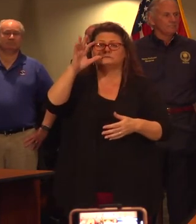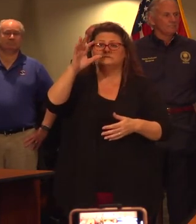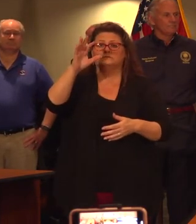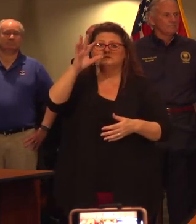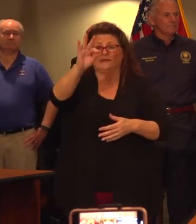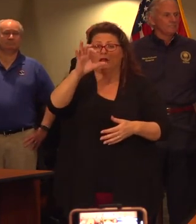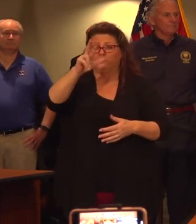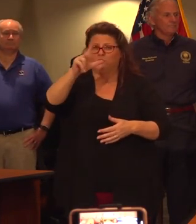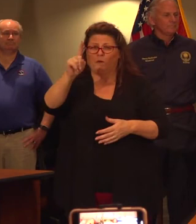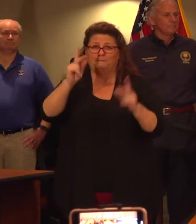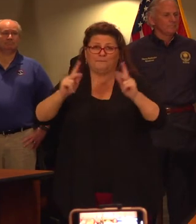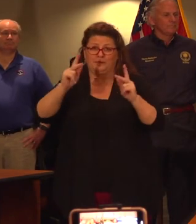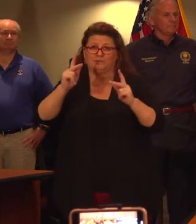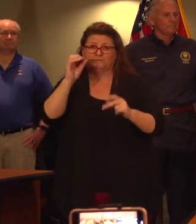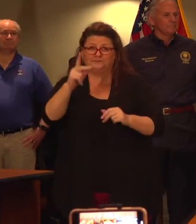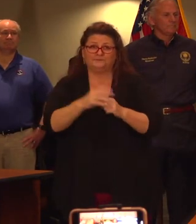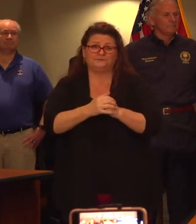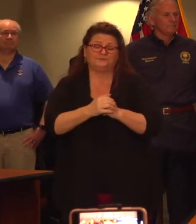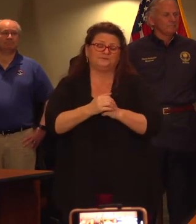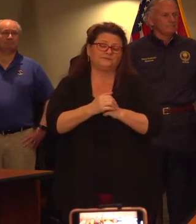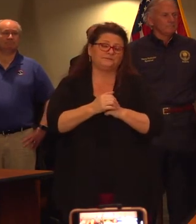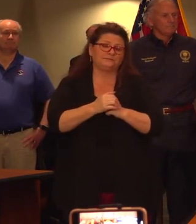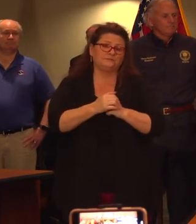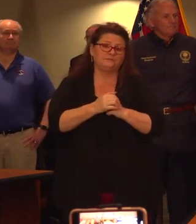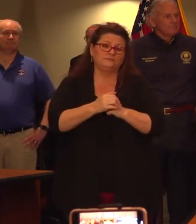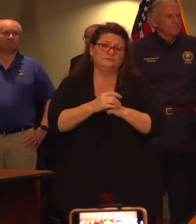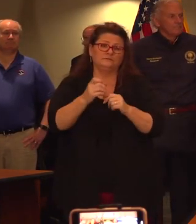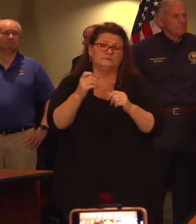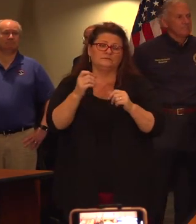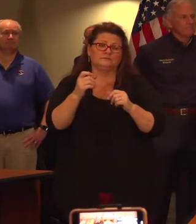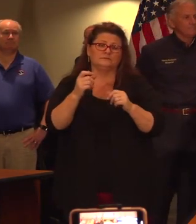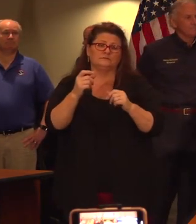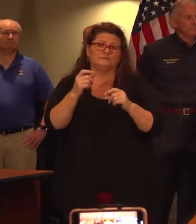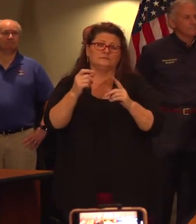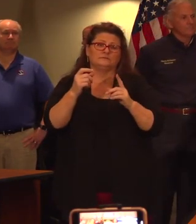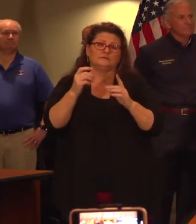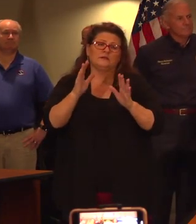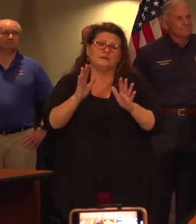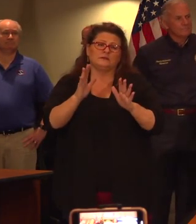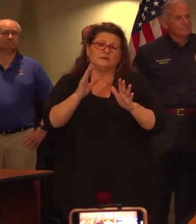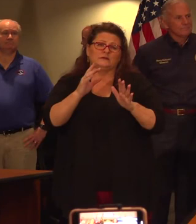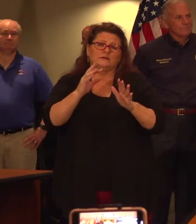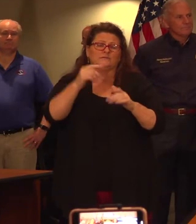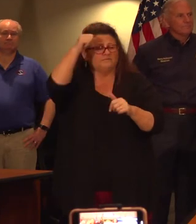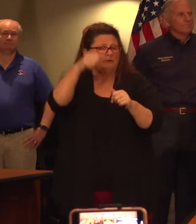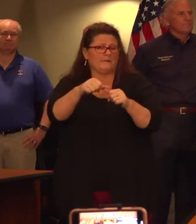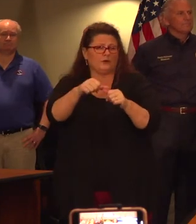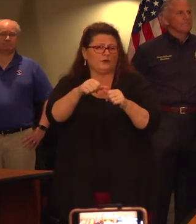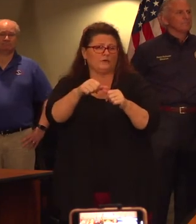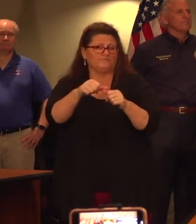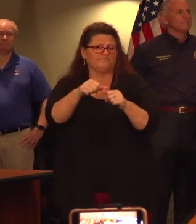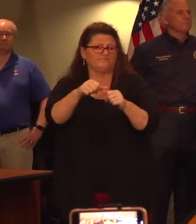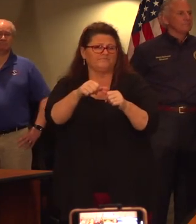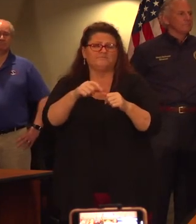3,931. It's important to remember that no one is removed from the risk